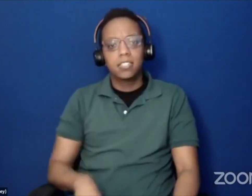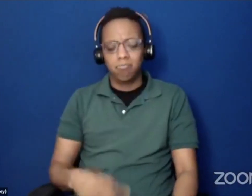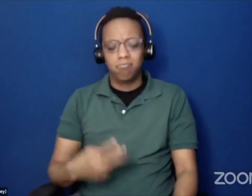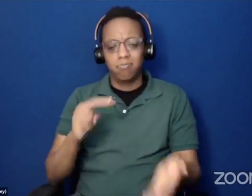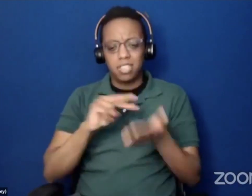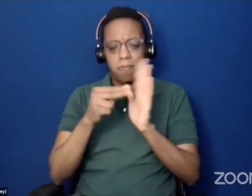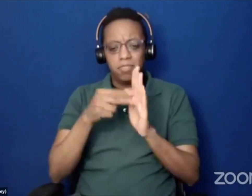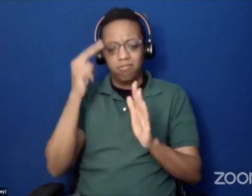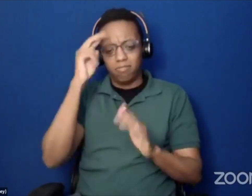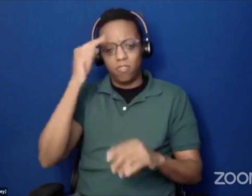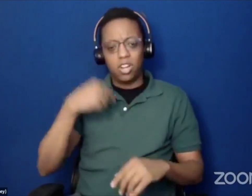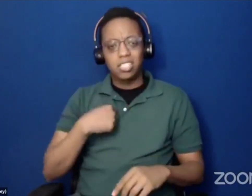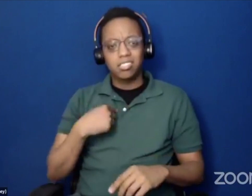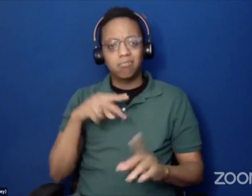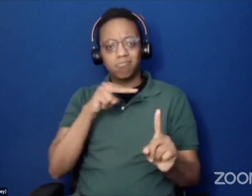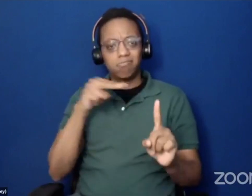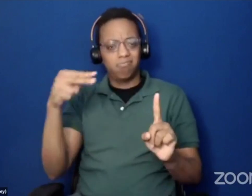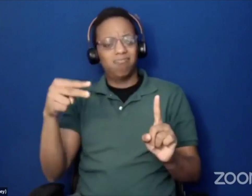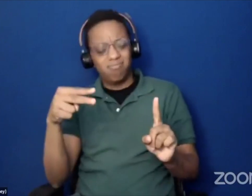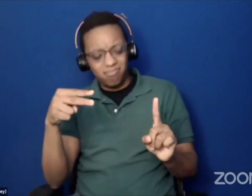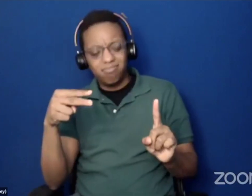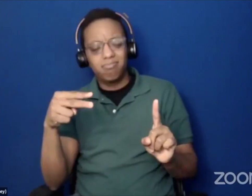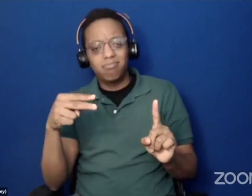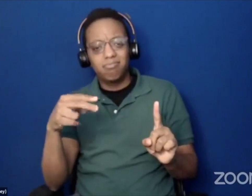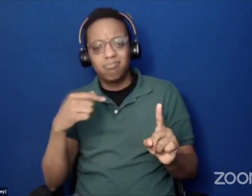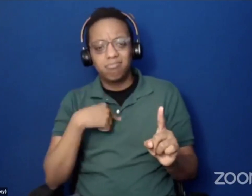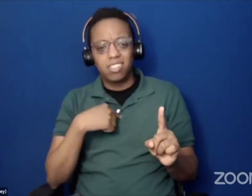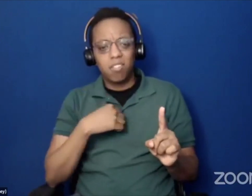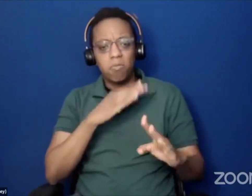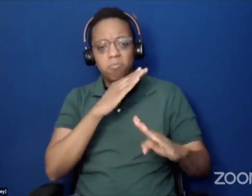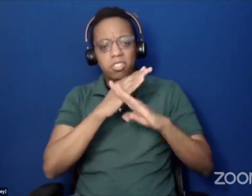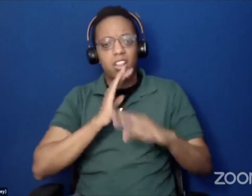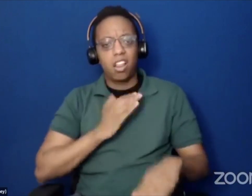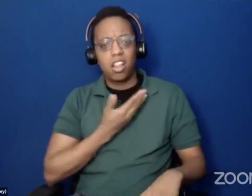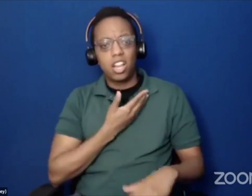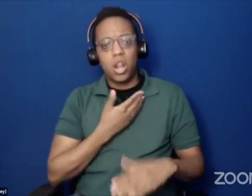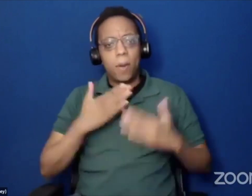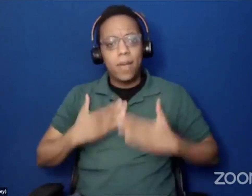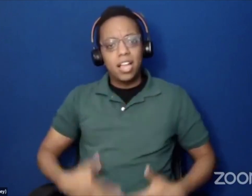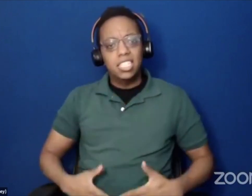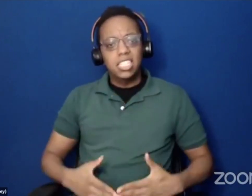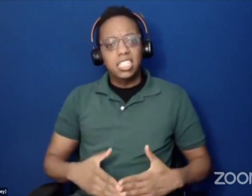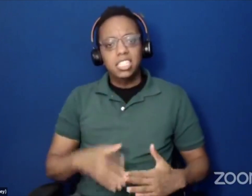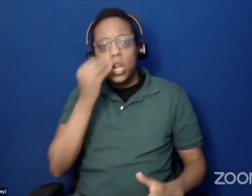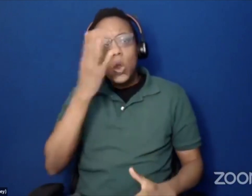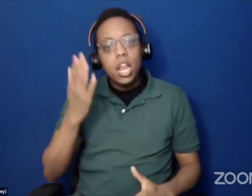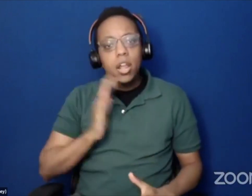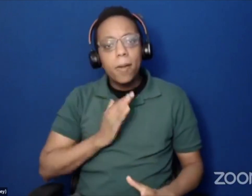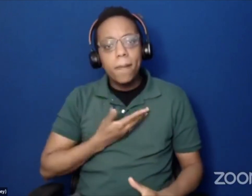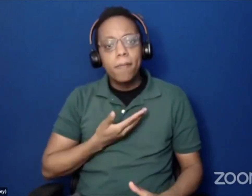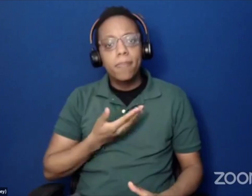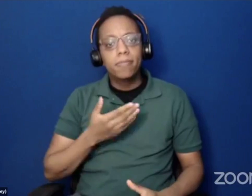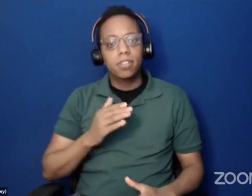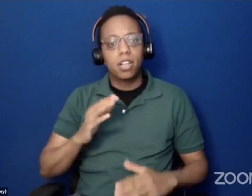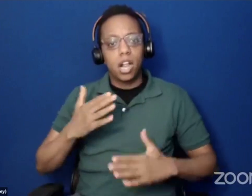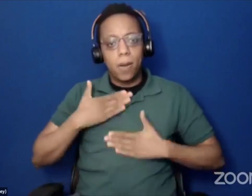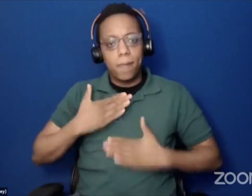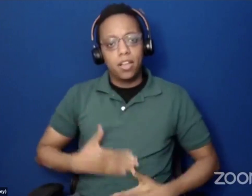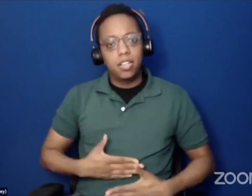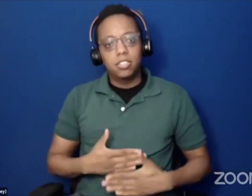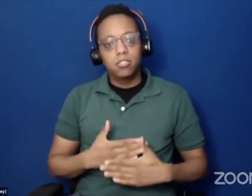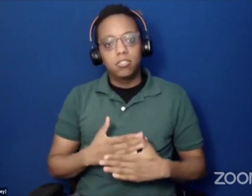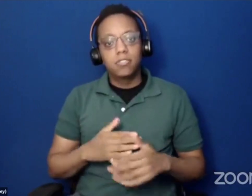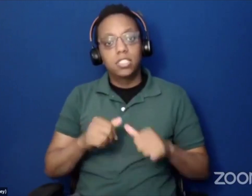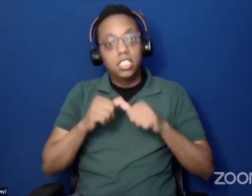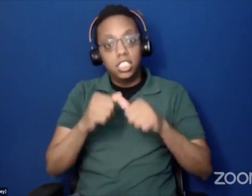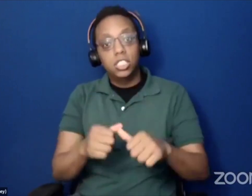to harm us with impunity. That is something that we have to continue to fight against. We have to continue to